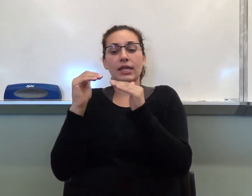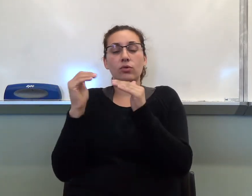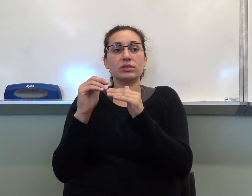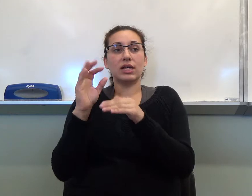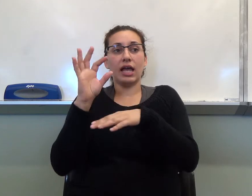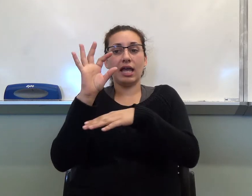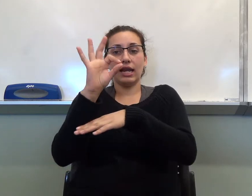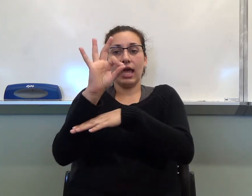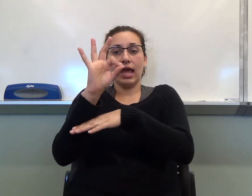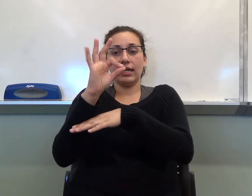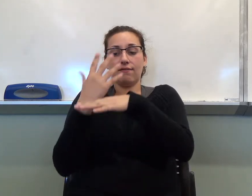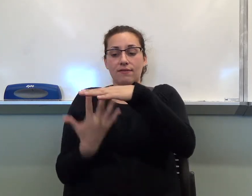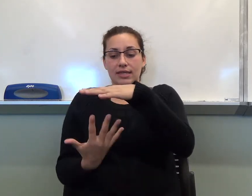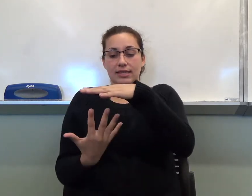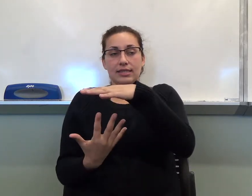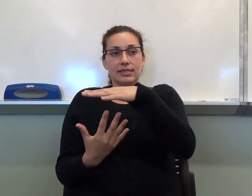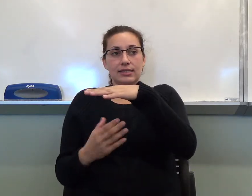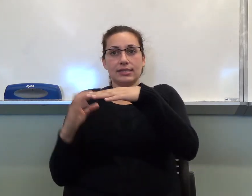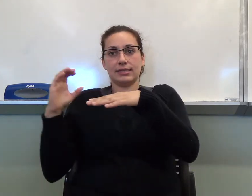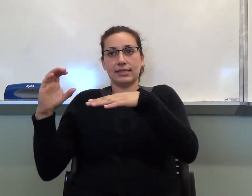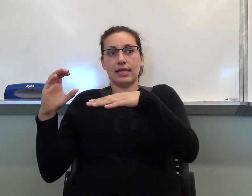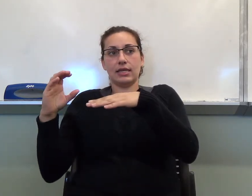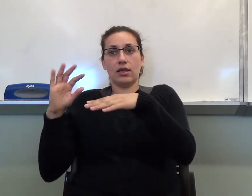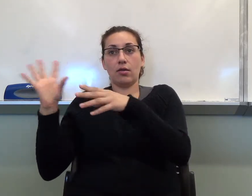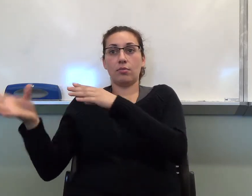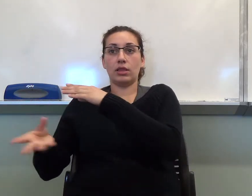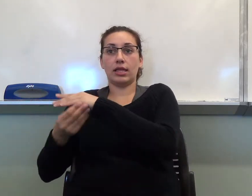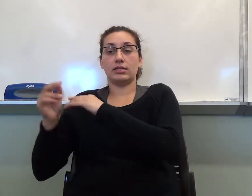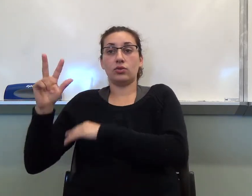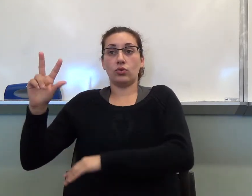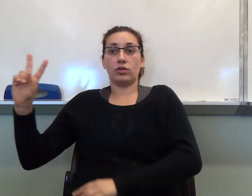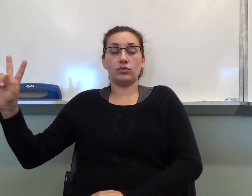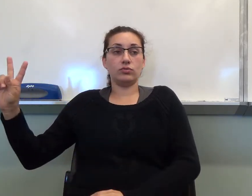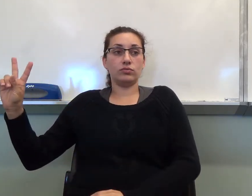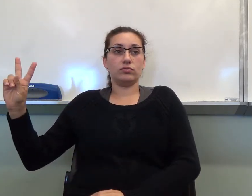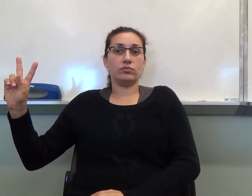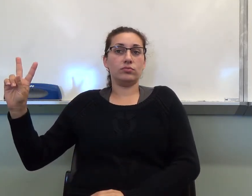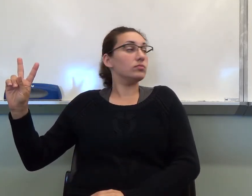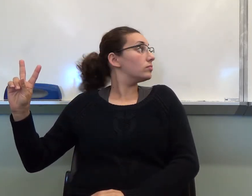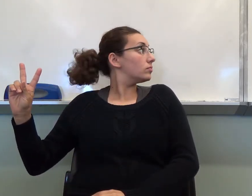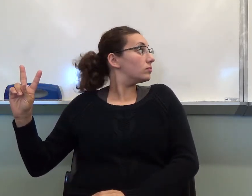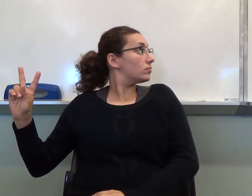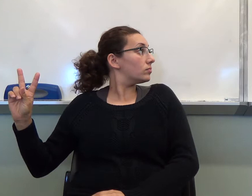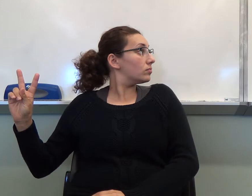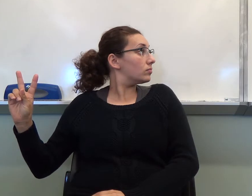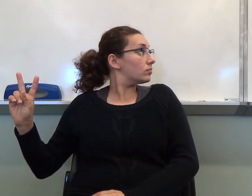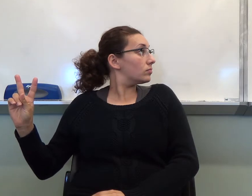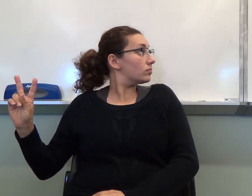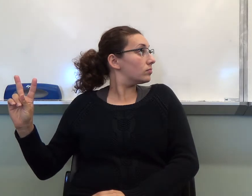C plus 32. Now, this is, of course, Celsius,